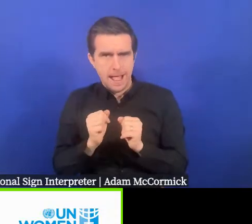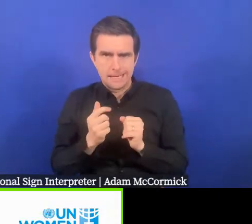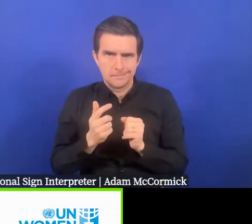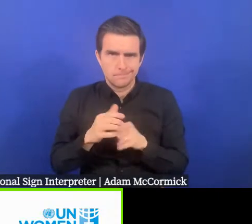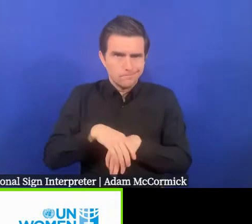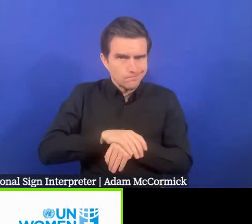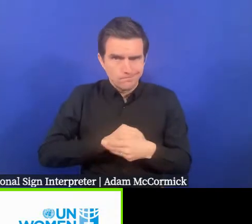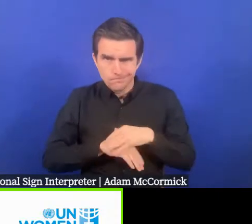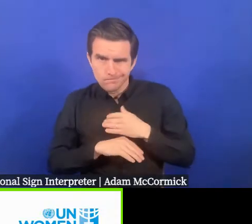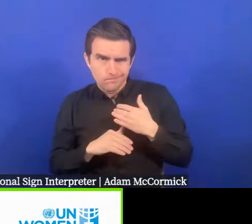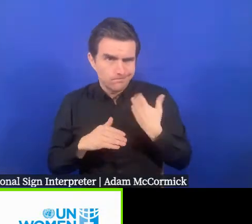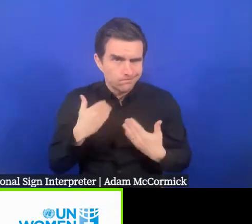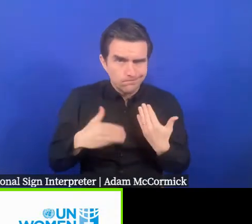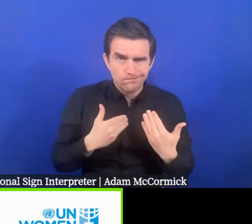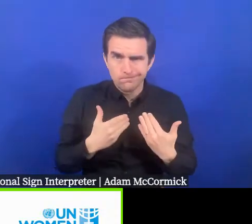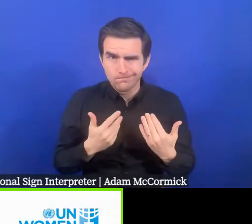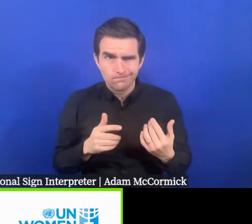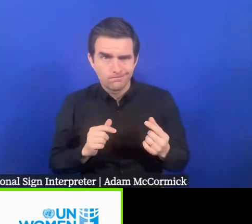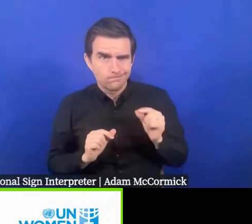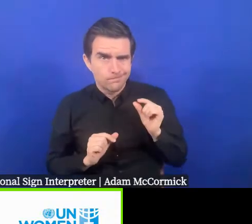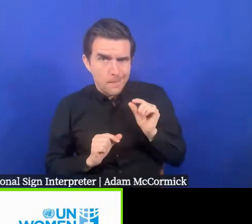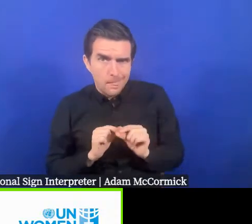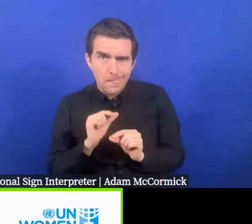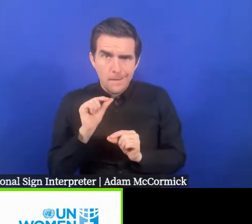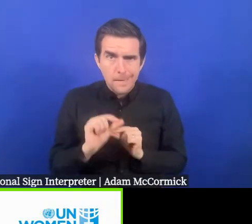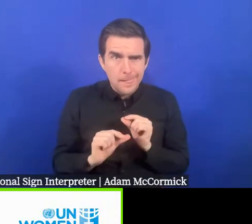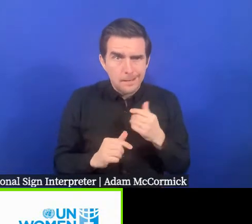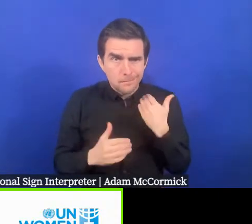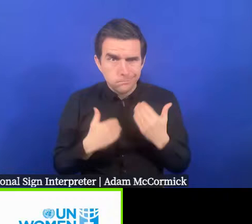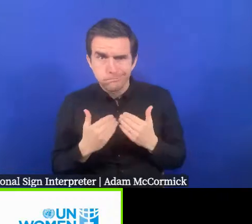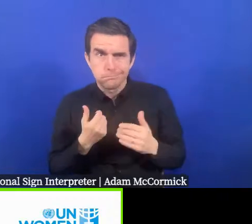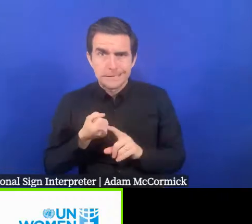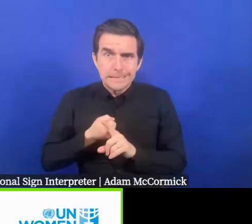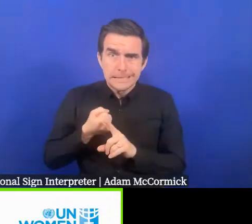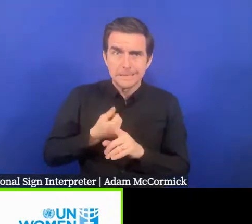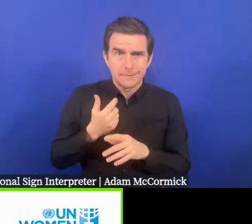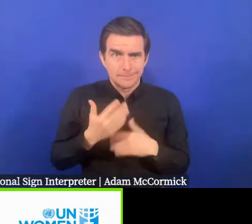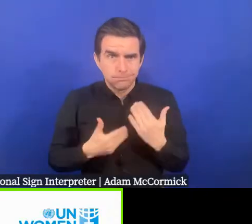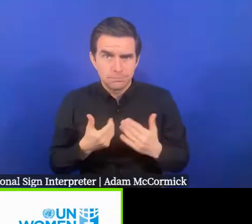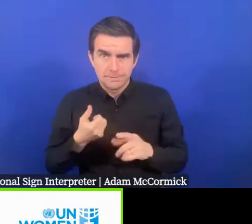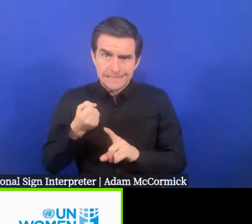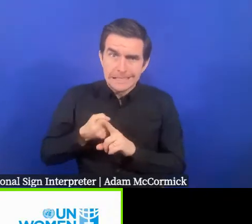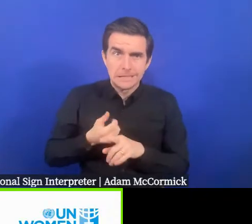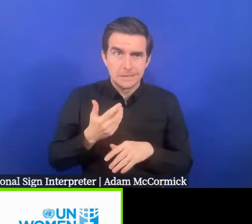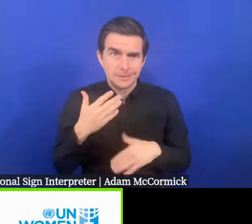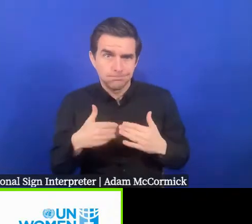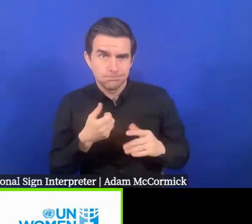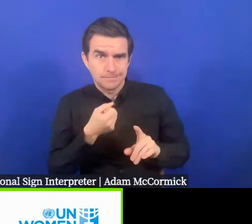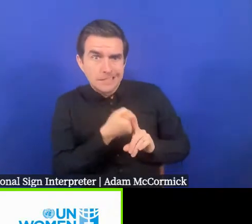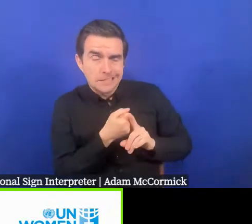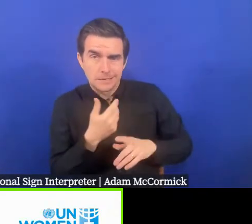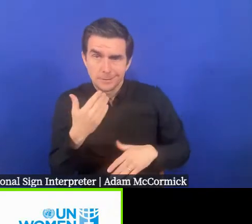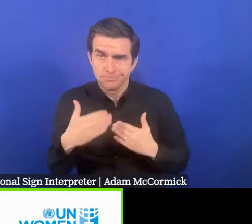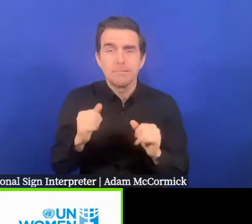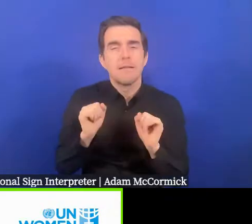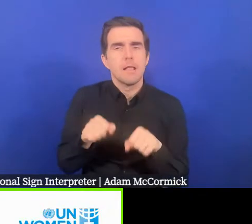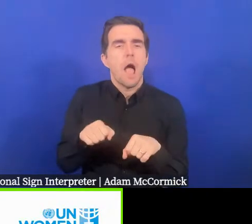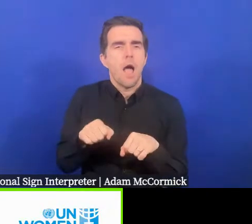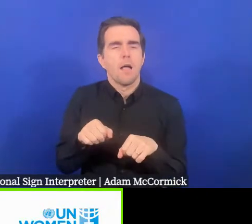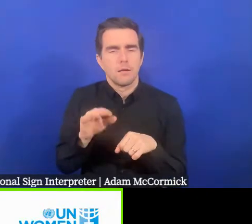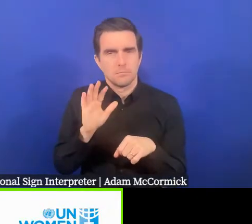organizations, alongside women's organizations. You mentioned the collaboration with UN Women. So it's